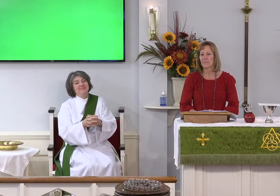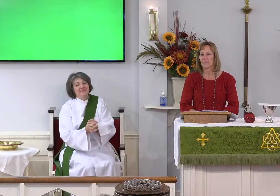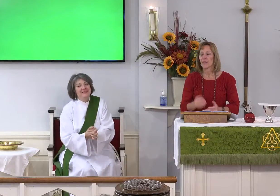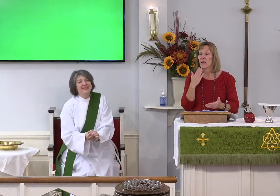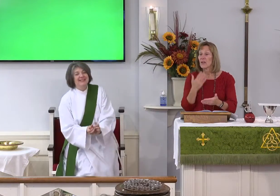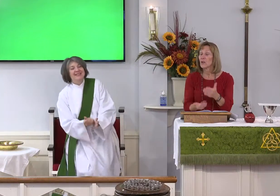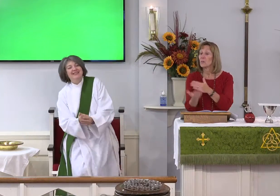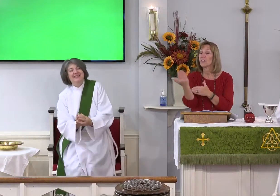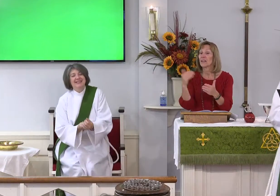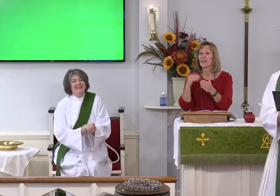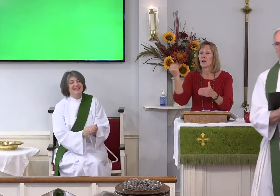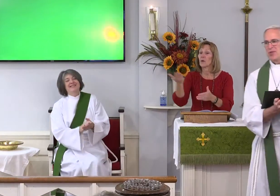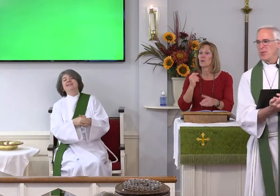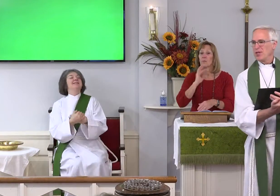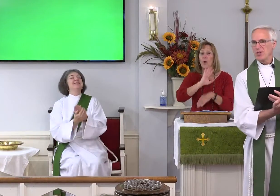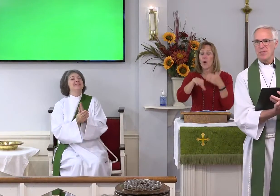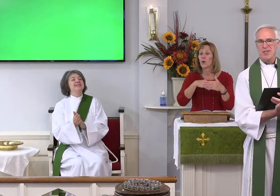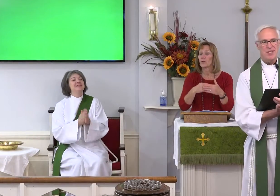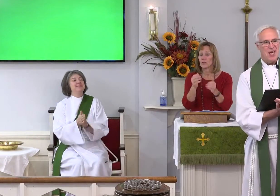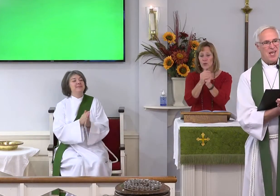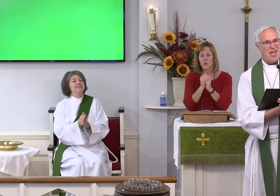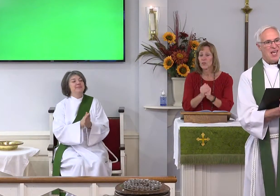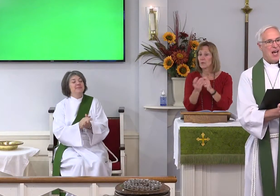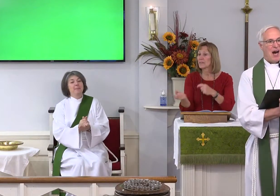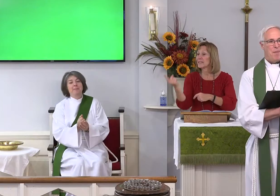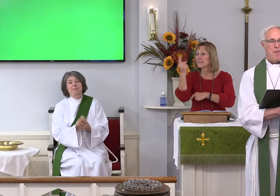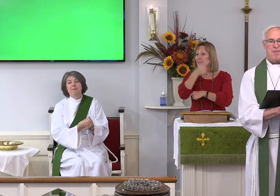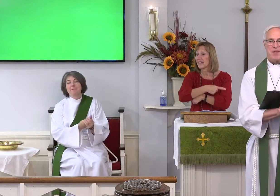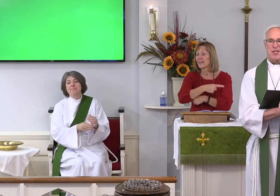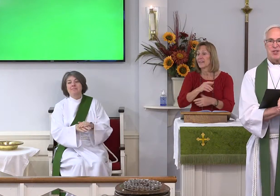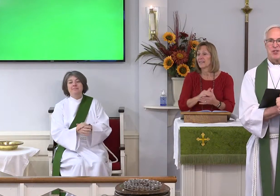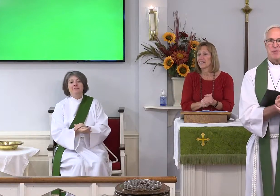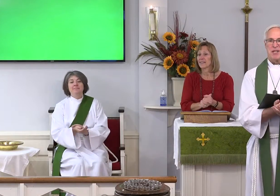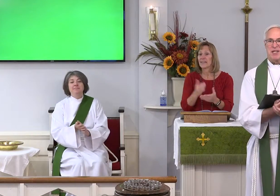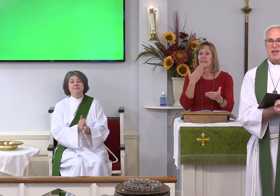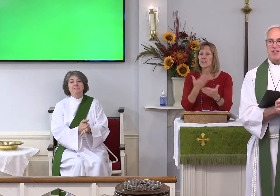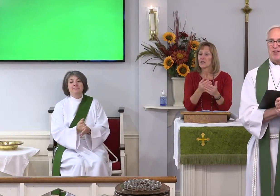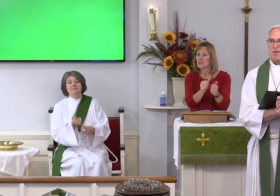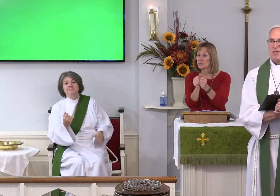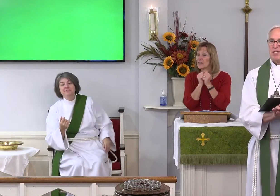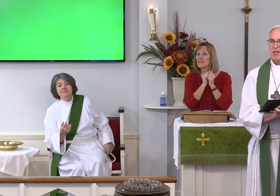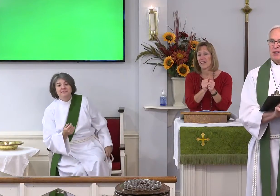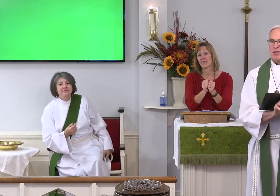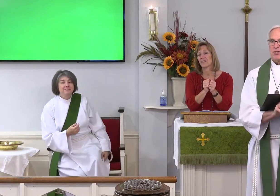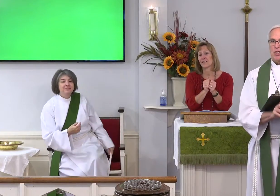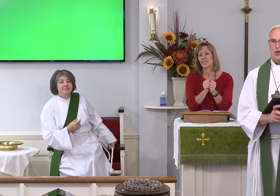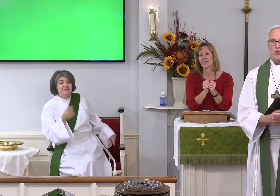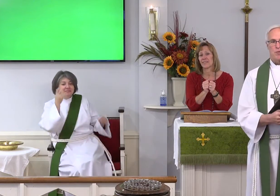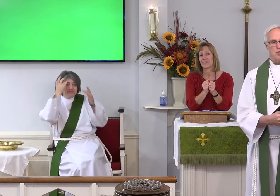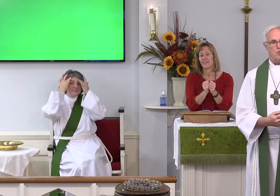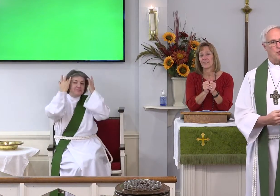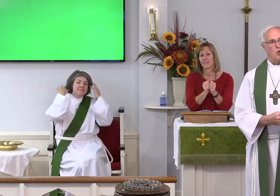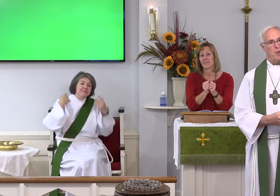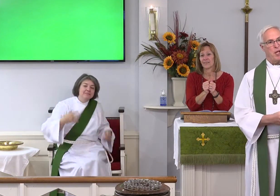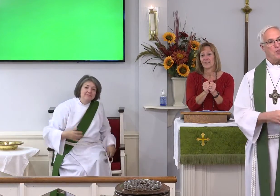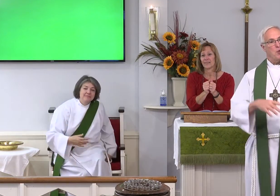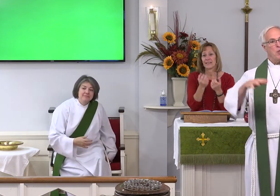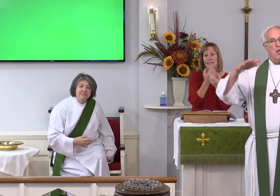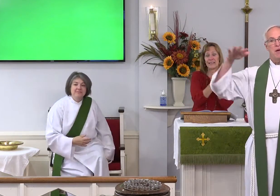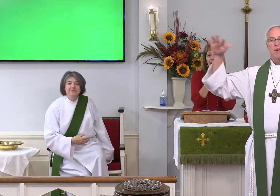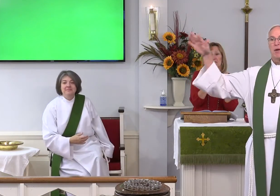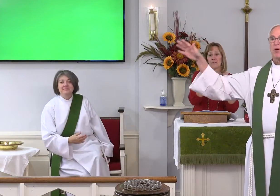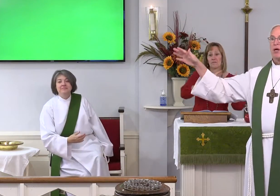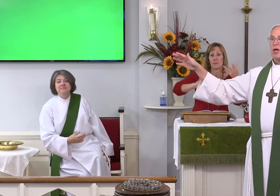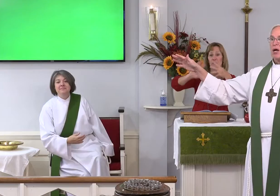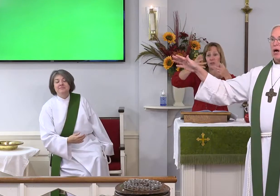Good morning again. I welcome all of you to worship this day. It's good to be together, a little shelter from the storm, and I think